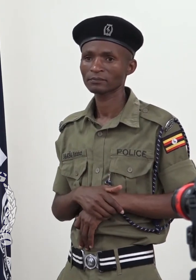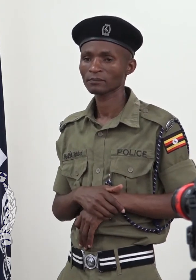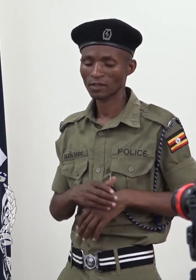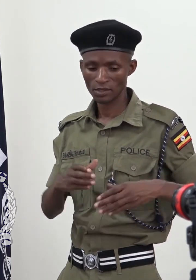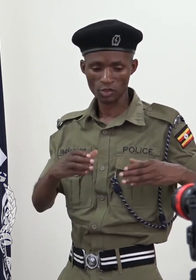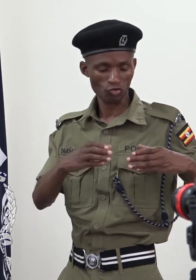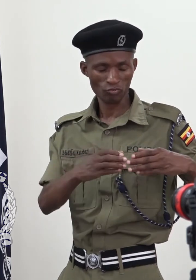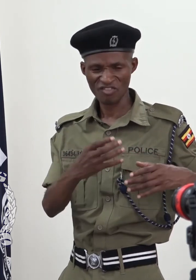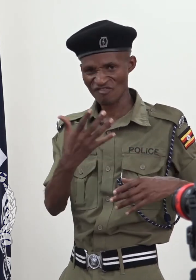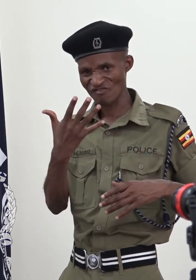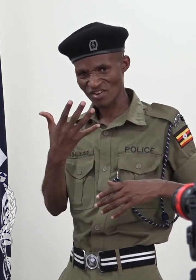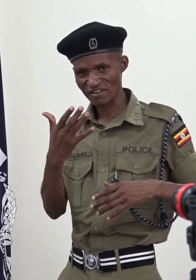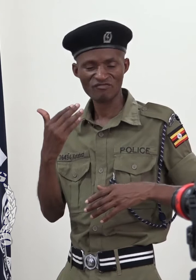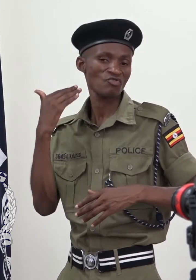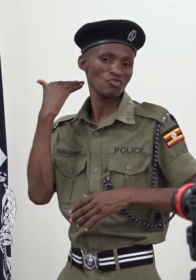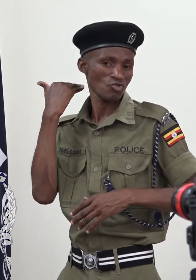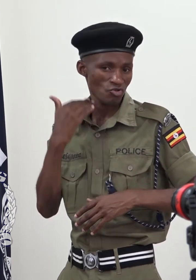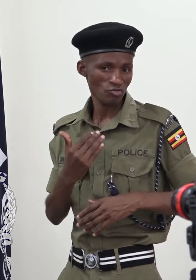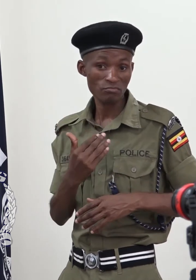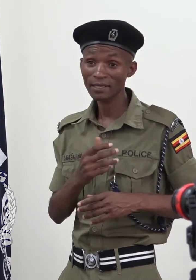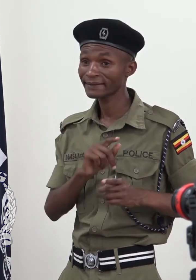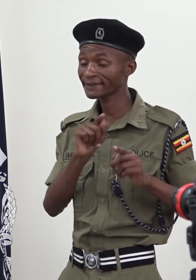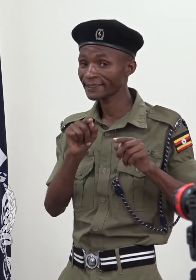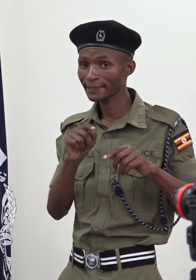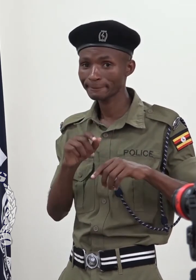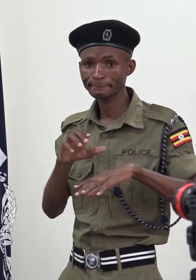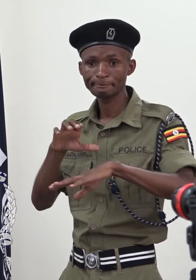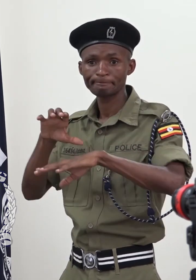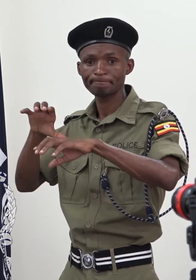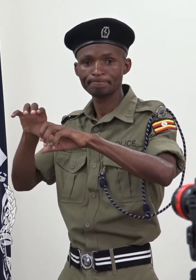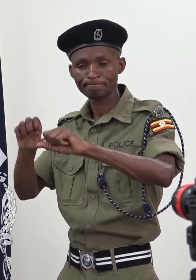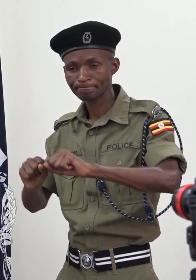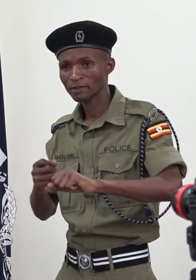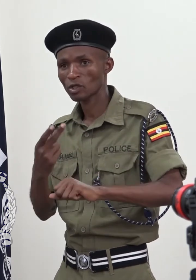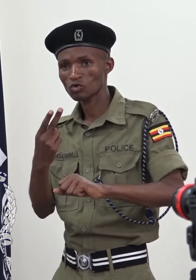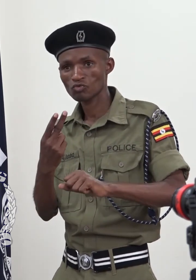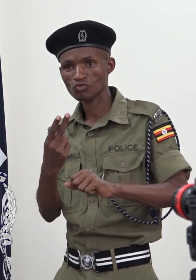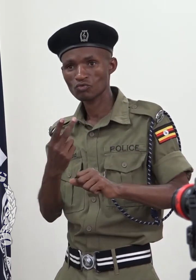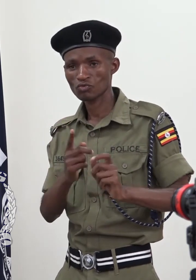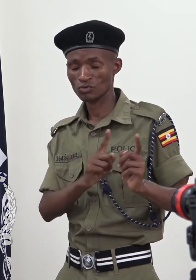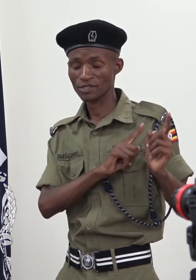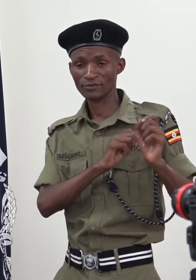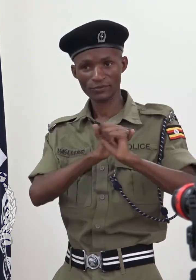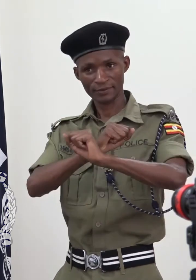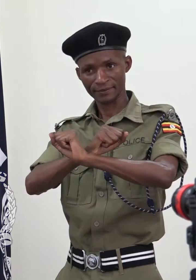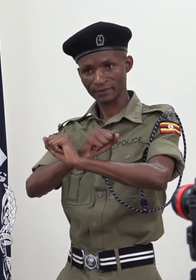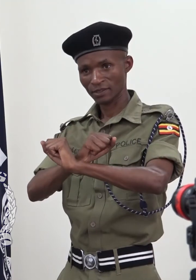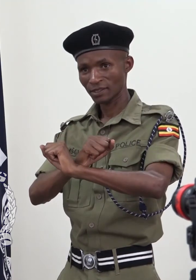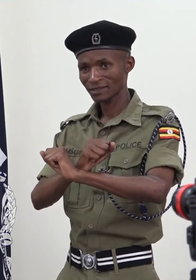of five thugs attacked two local guards at the school. That was on the 27th at